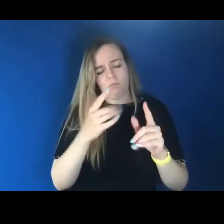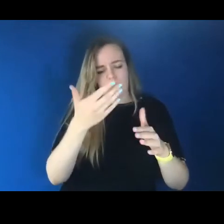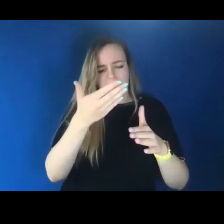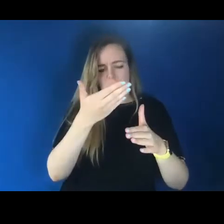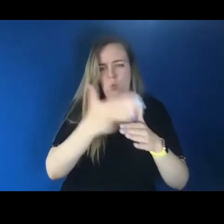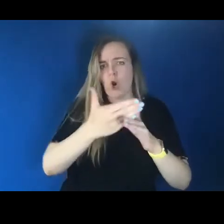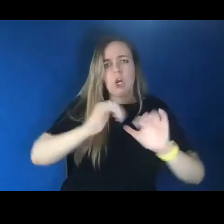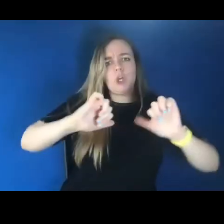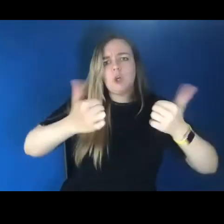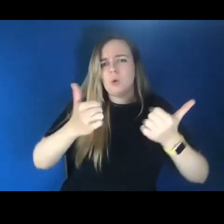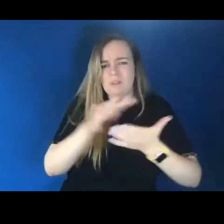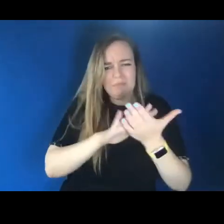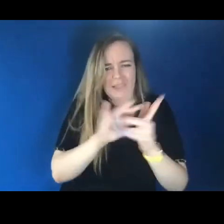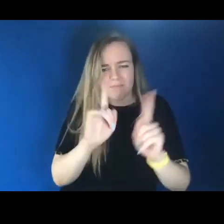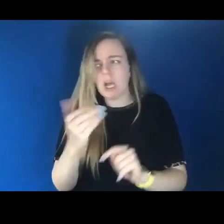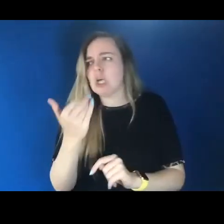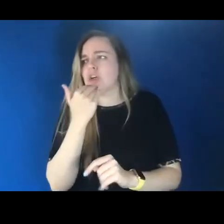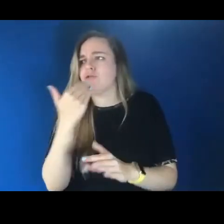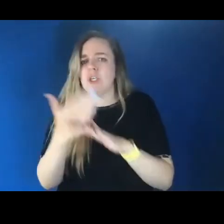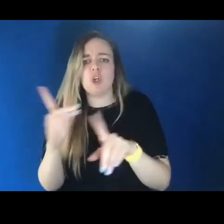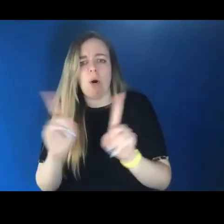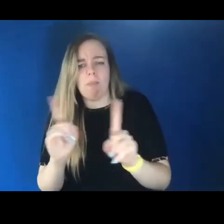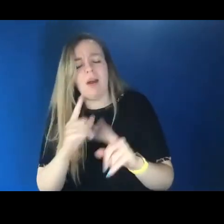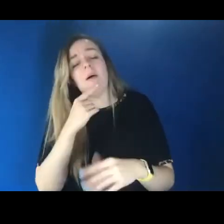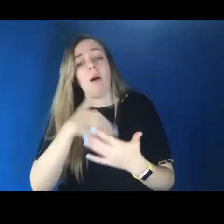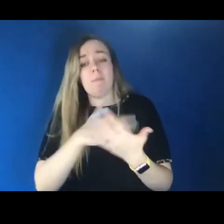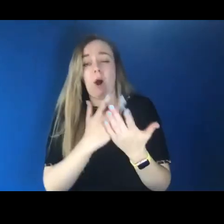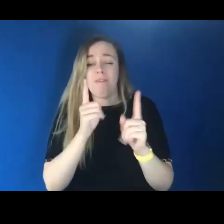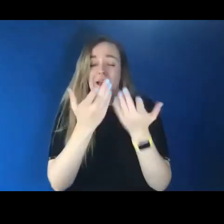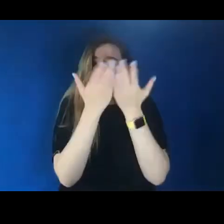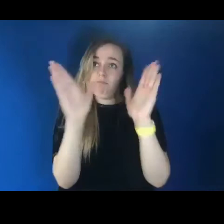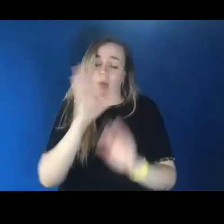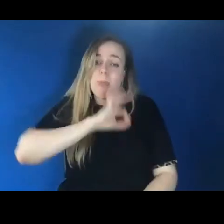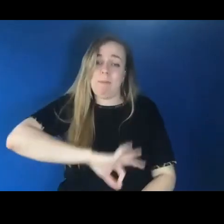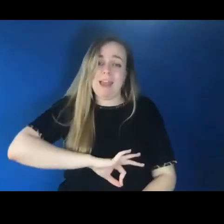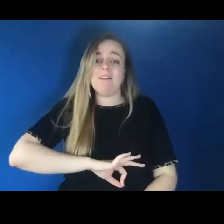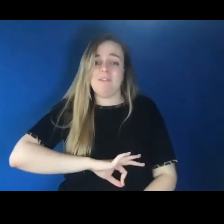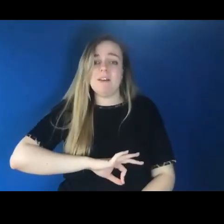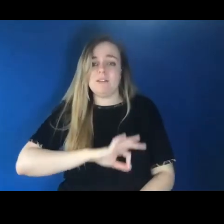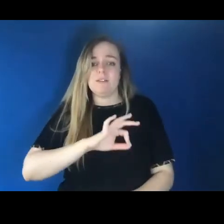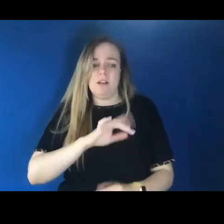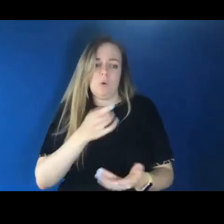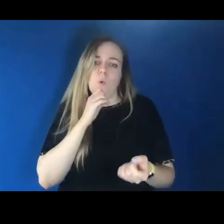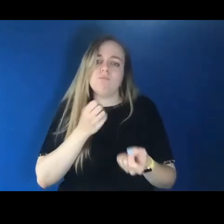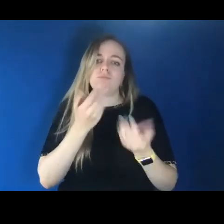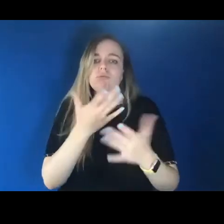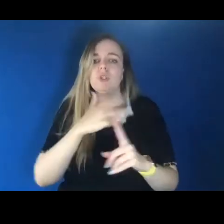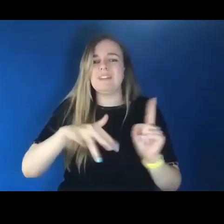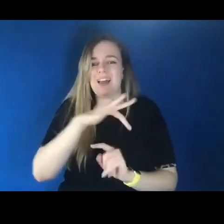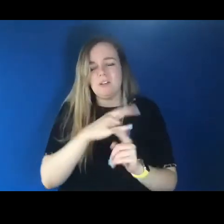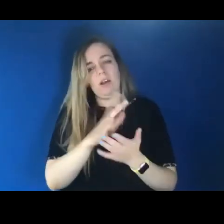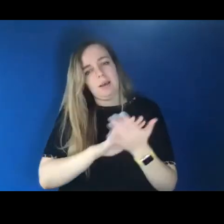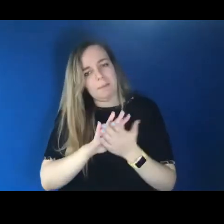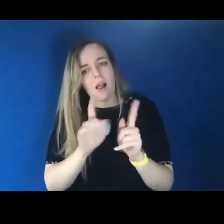what makes a good green job. And I think part of that is also about the wider benefits that those jobs would contribute to society. So we're talking about,